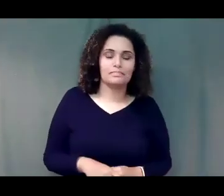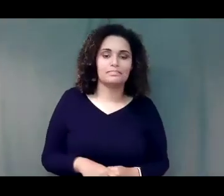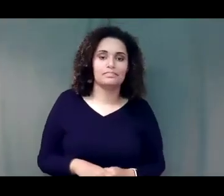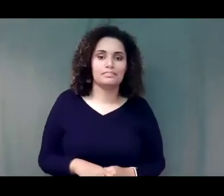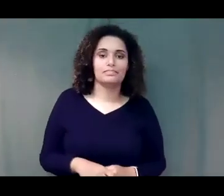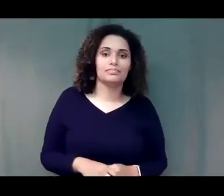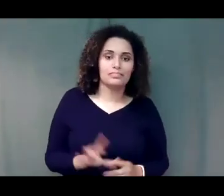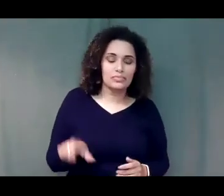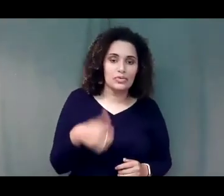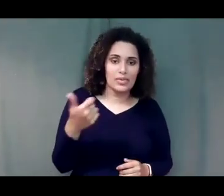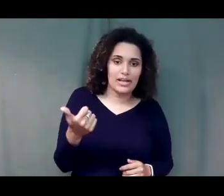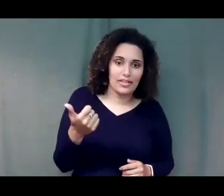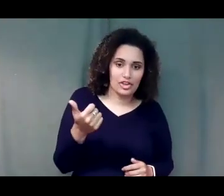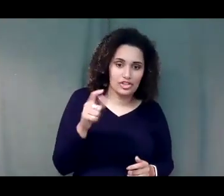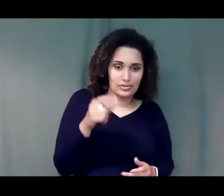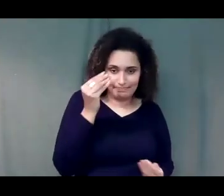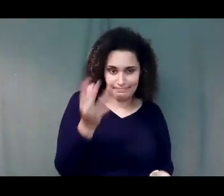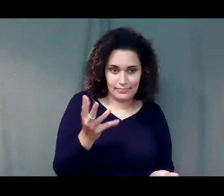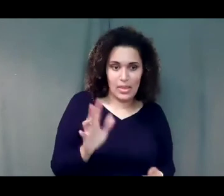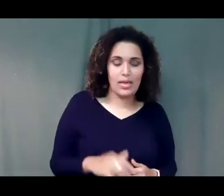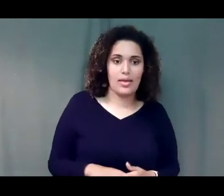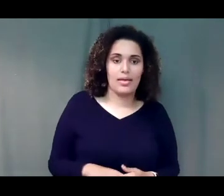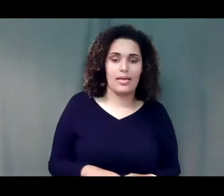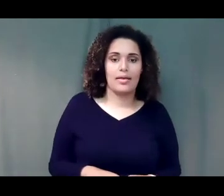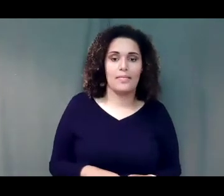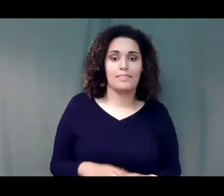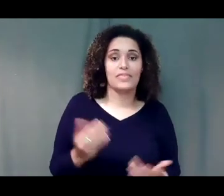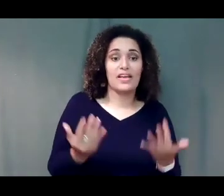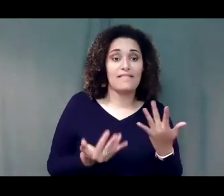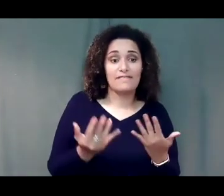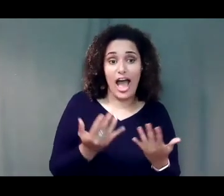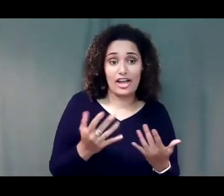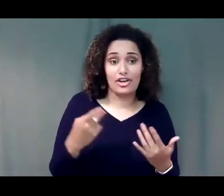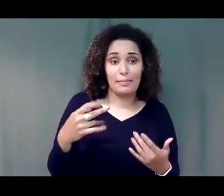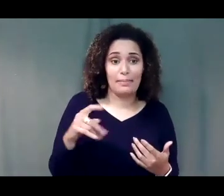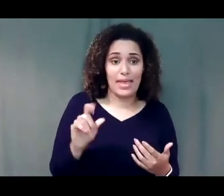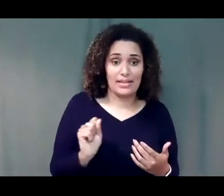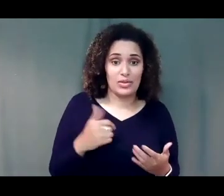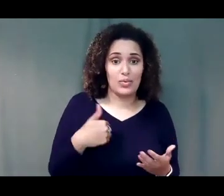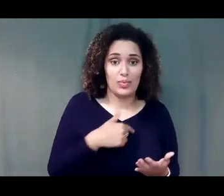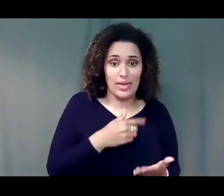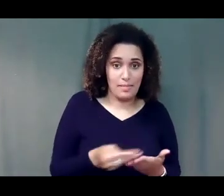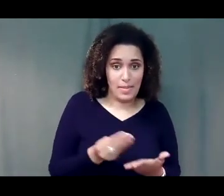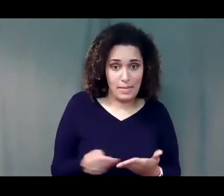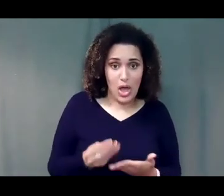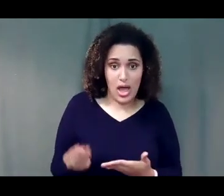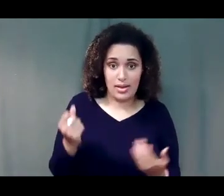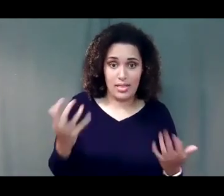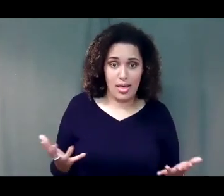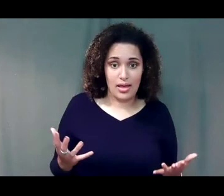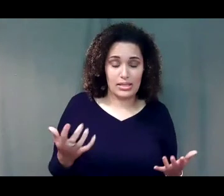Let's see, what other logistics should they send me? Fire pits. So we have bought a whole bunch of fire pits. We're